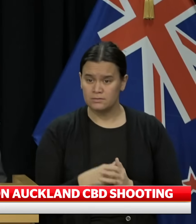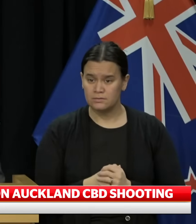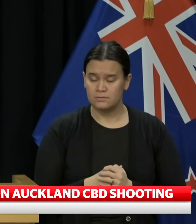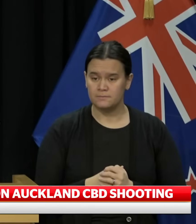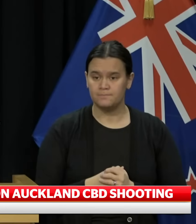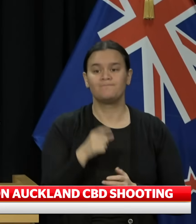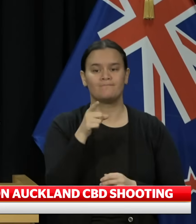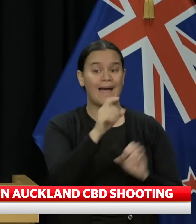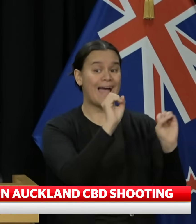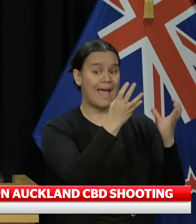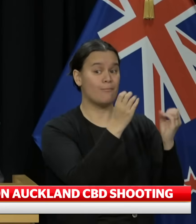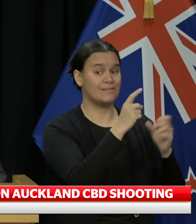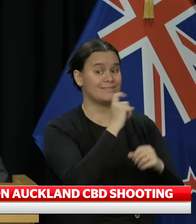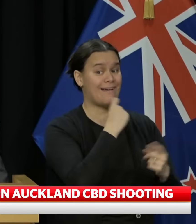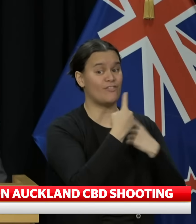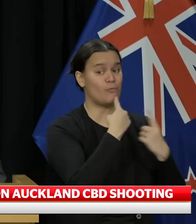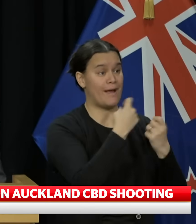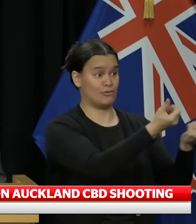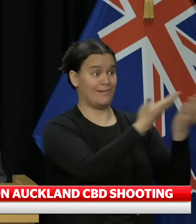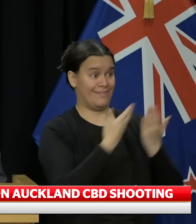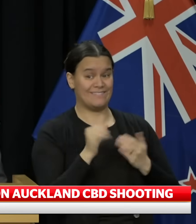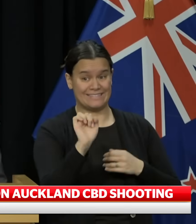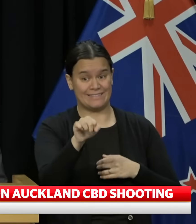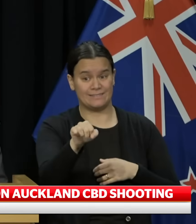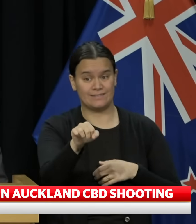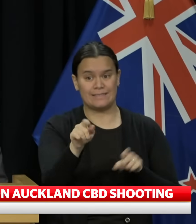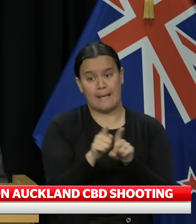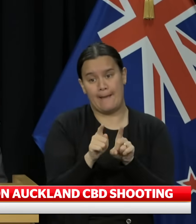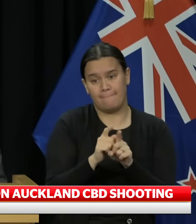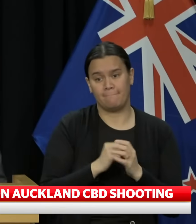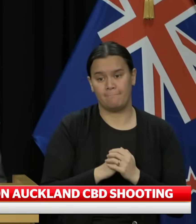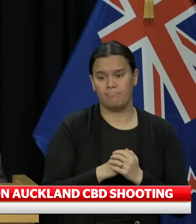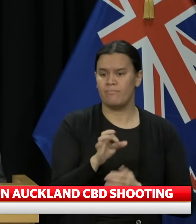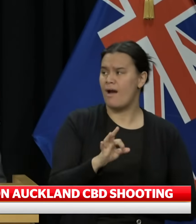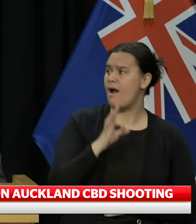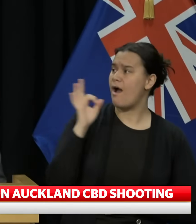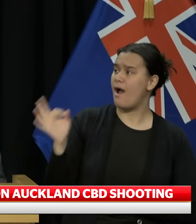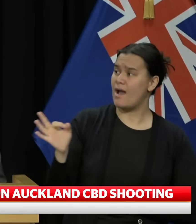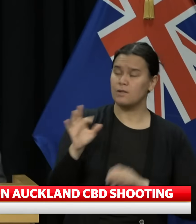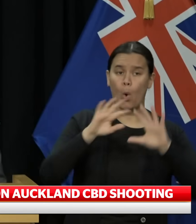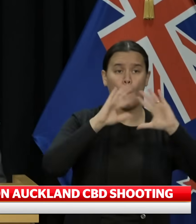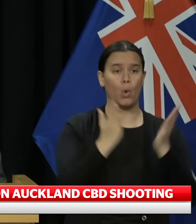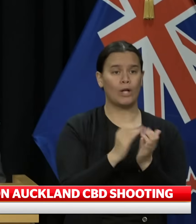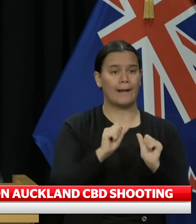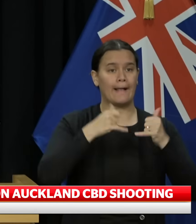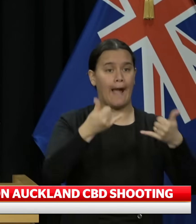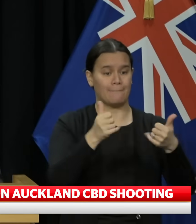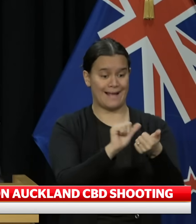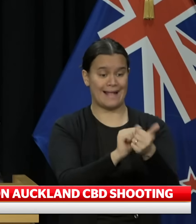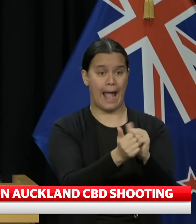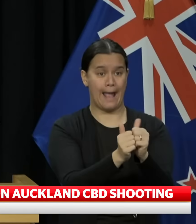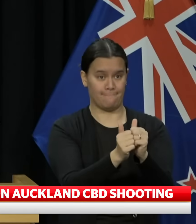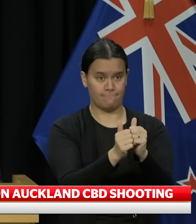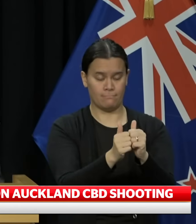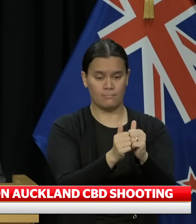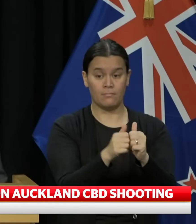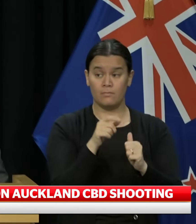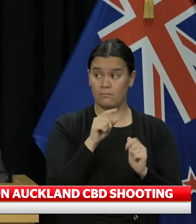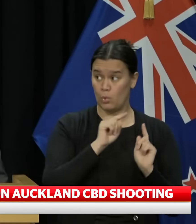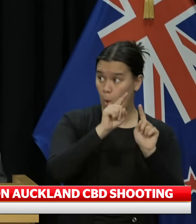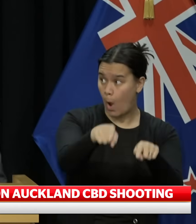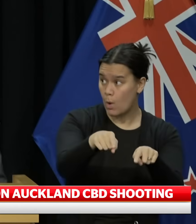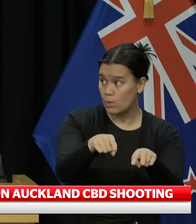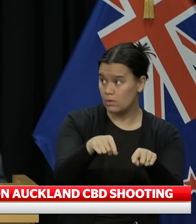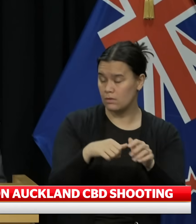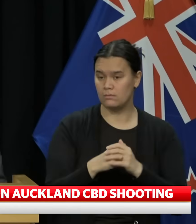staff, and I haven't got anything to add to the statements that they've made. Will you still be attending tonight's opening game? Obviously, I'll keep that under review depending on how